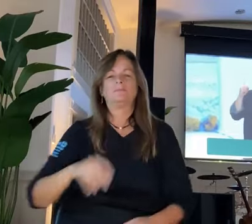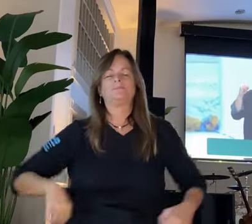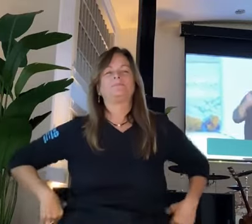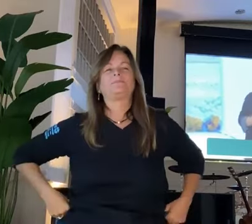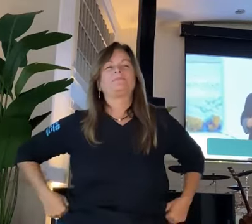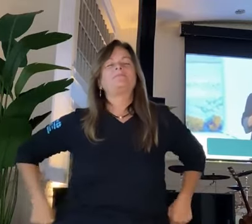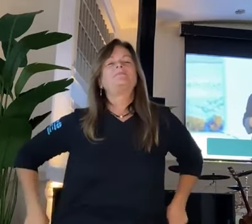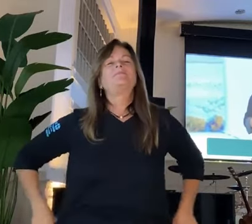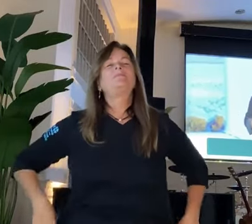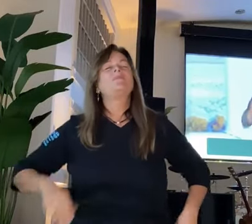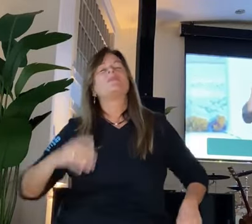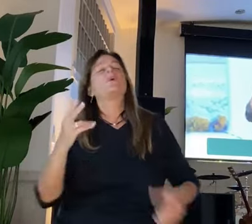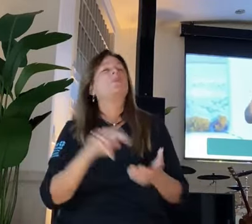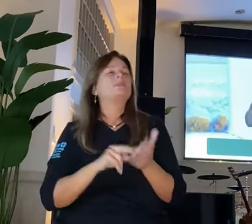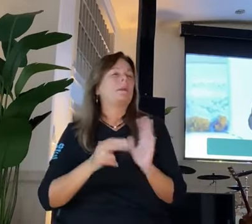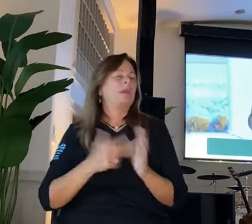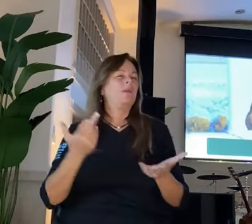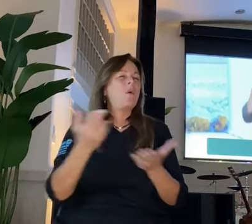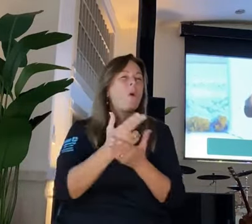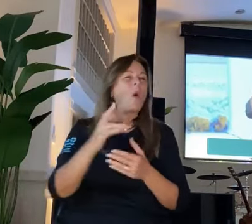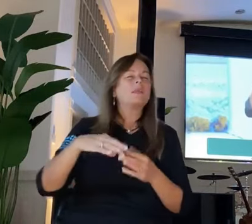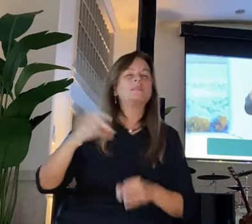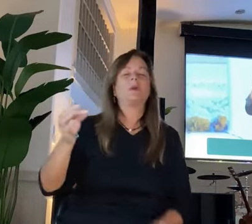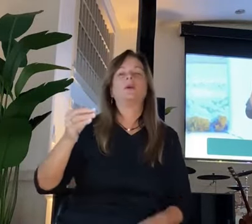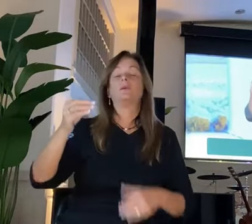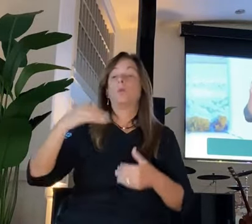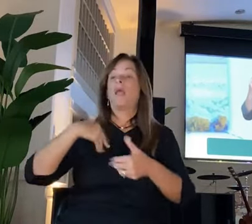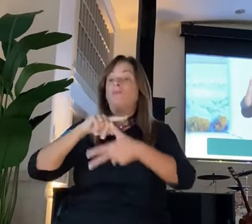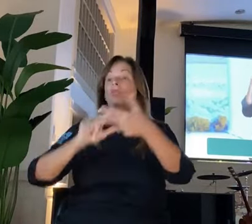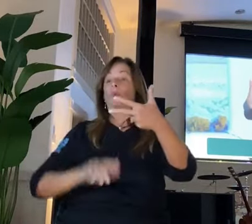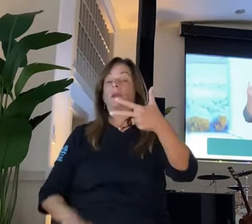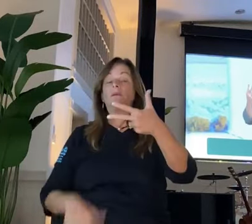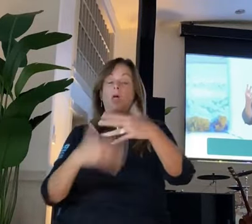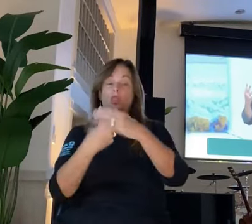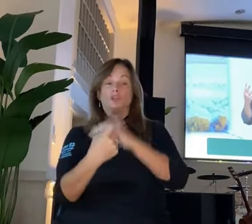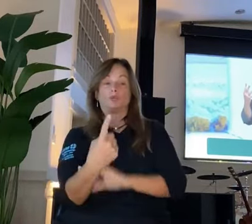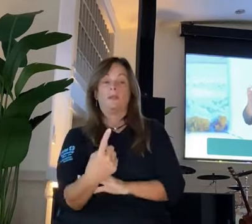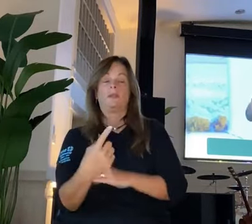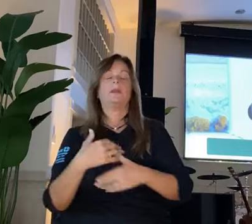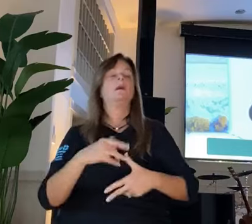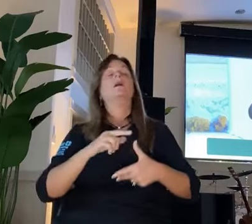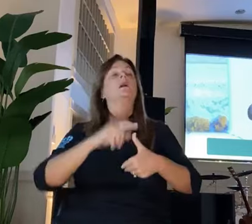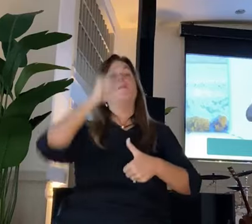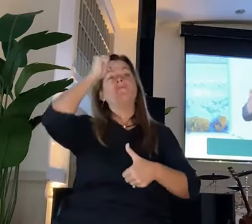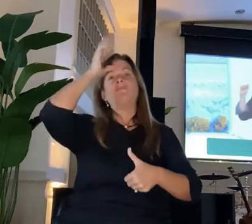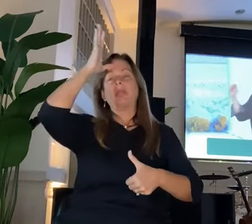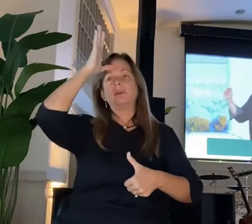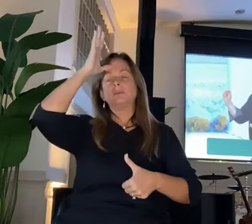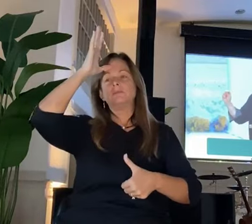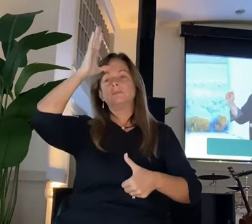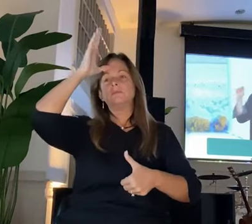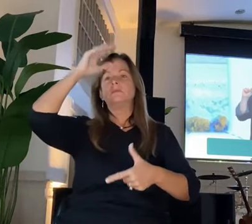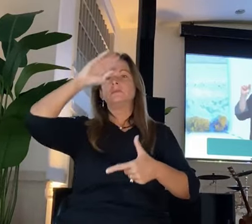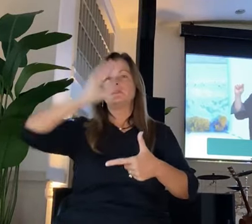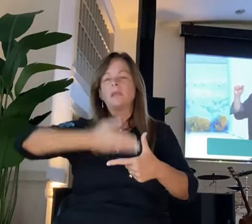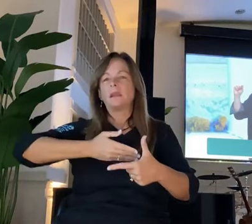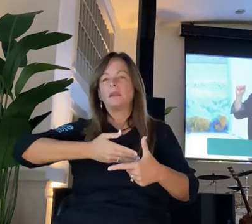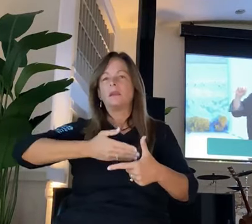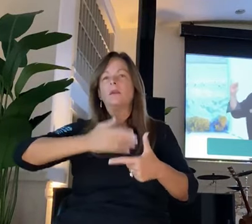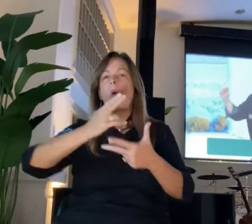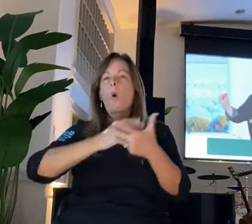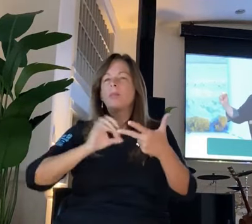as God the Father is God. And Jesus is God. God Father, God Son, God Holy Spirit. So it's not an it.